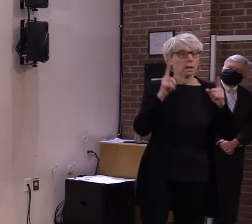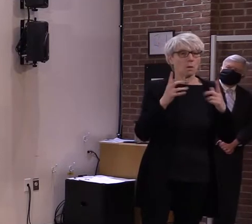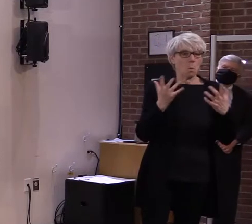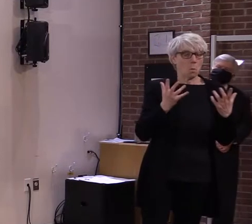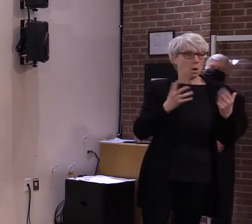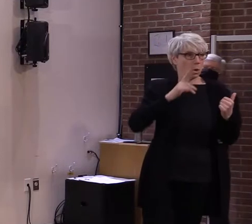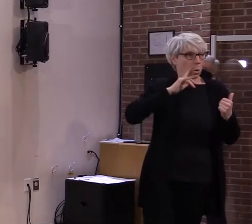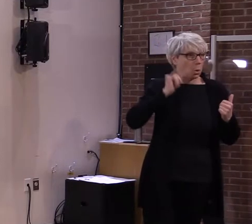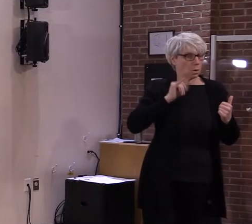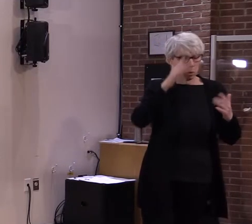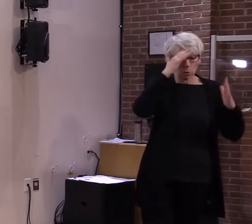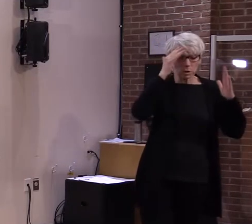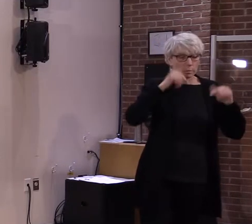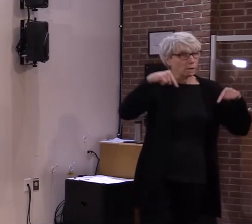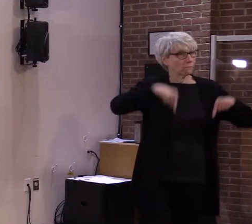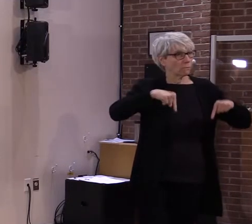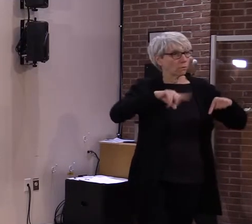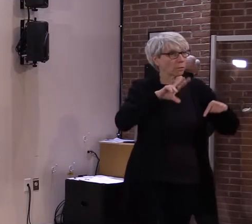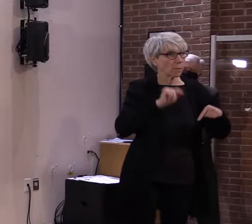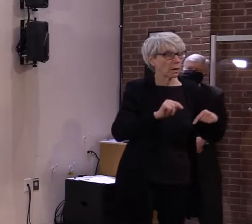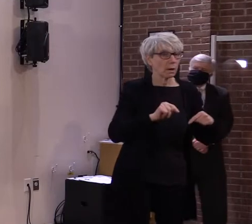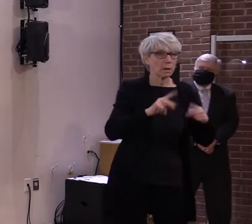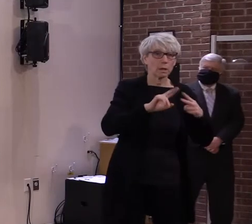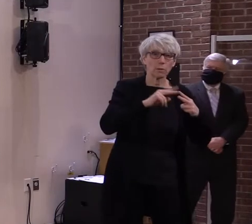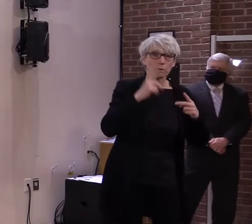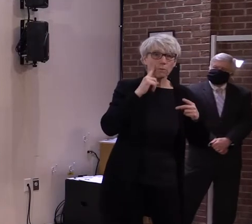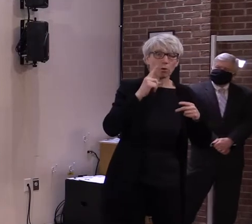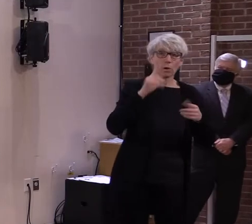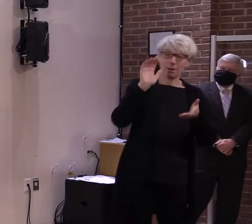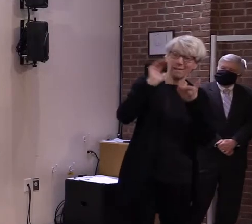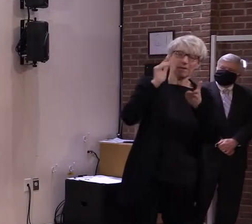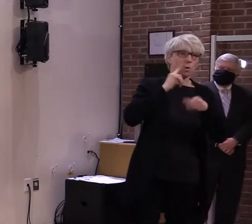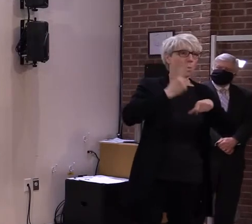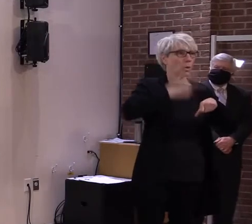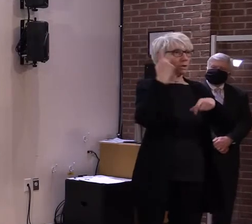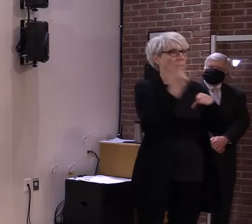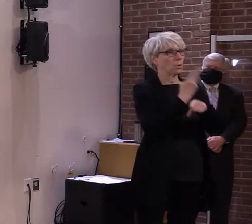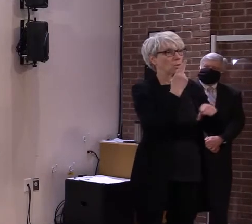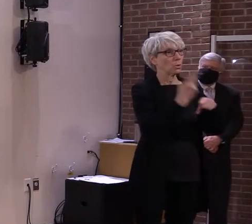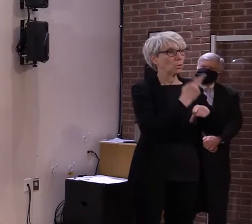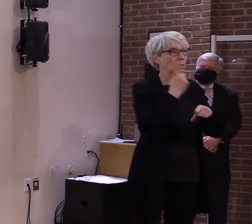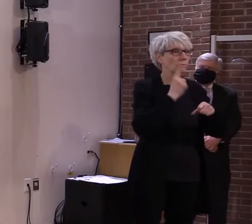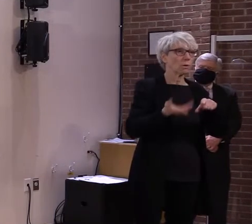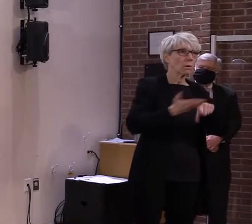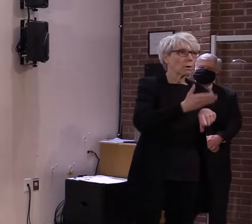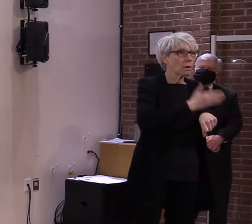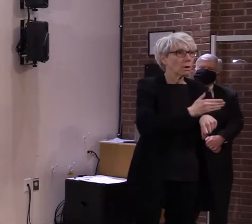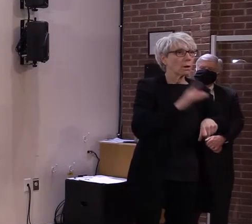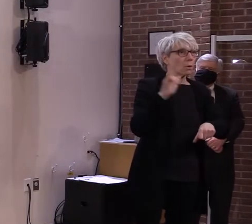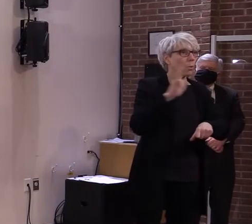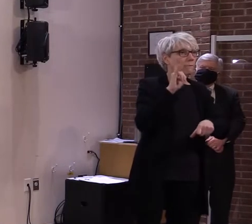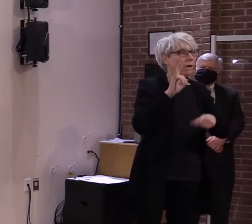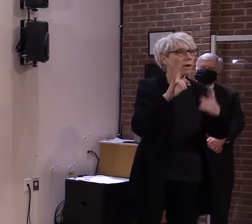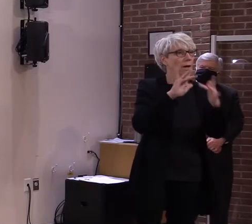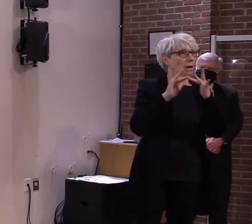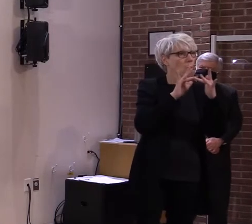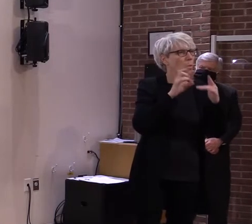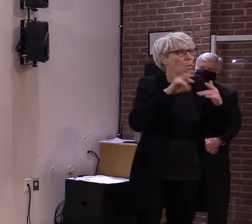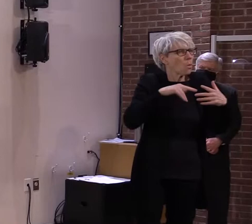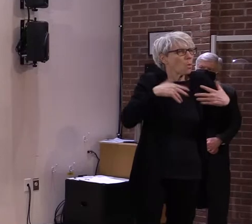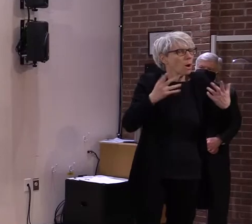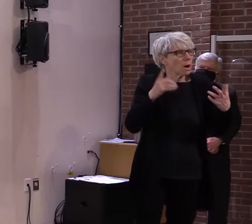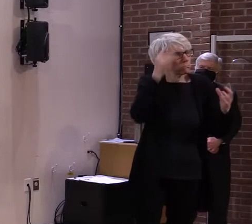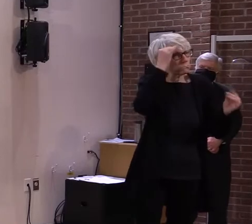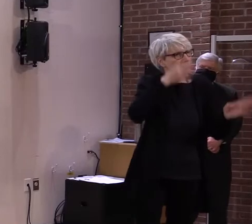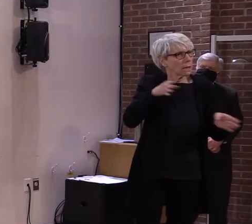it's in, you know, one-time investments or broadband or some of what, you know, you'd like to see out of this money and maybe how it differentiates from the